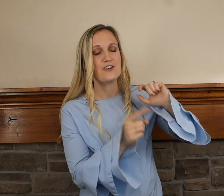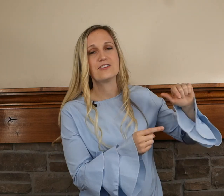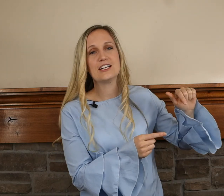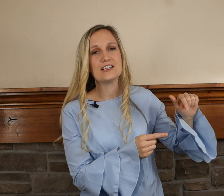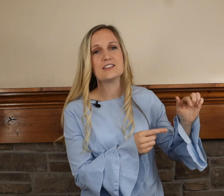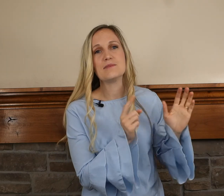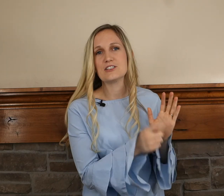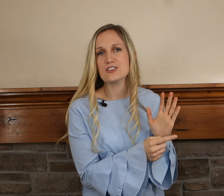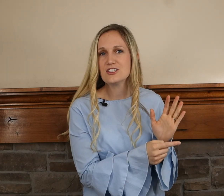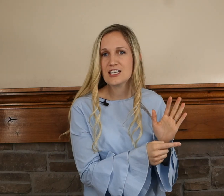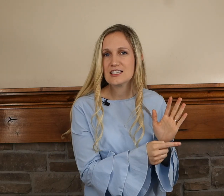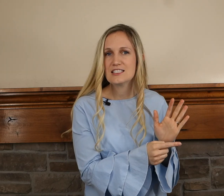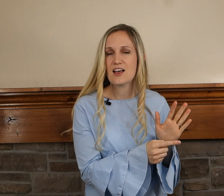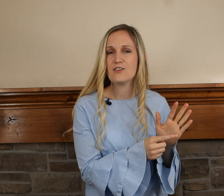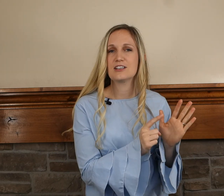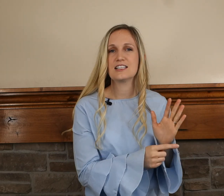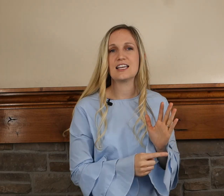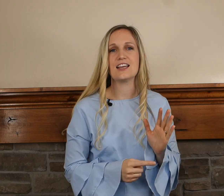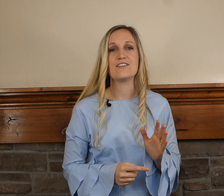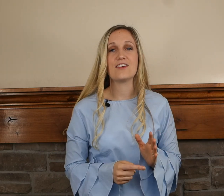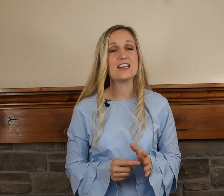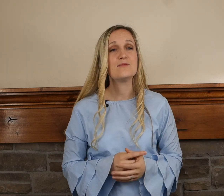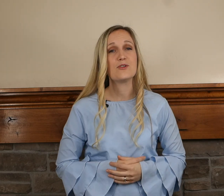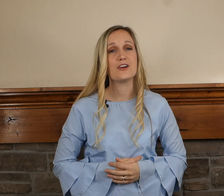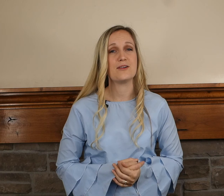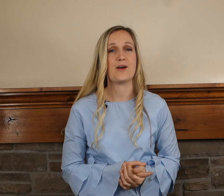over here, make sure to check this out, click it, and find out more about